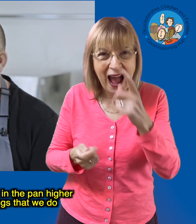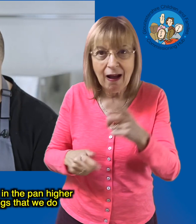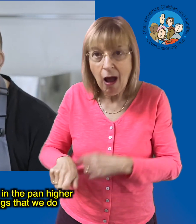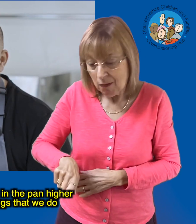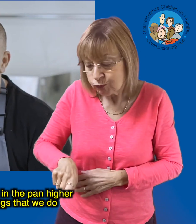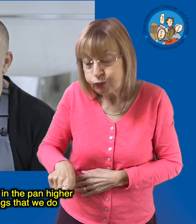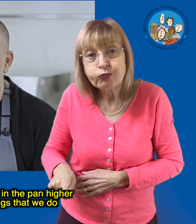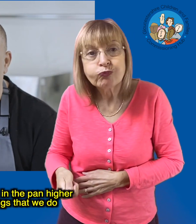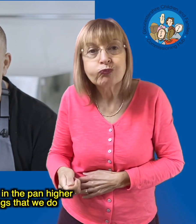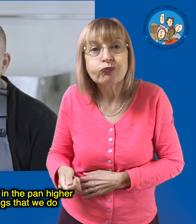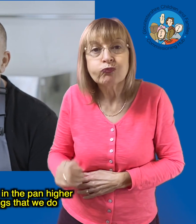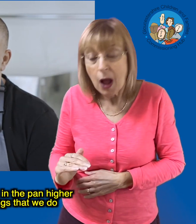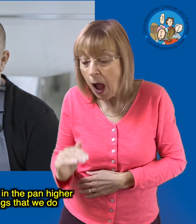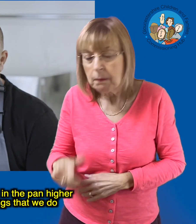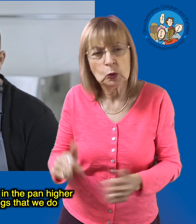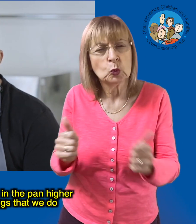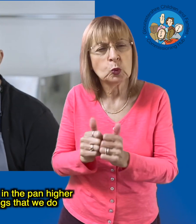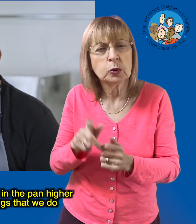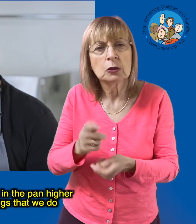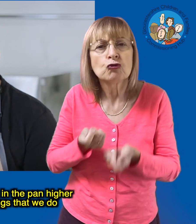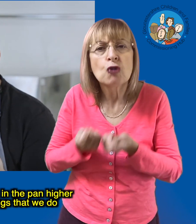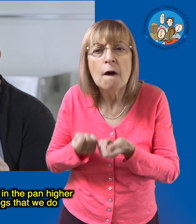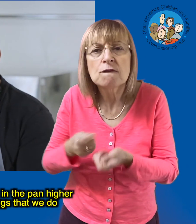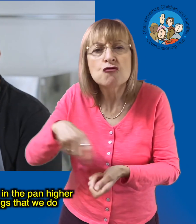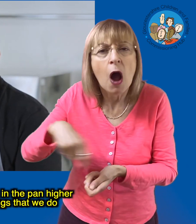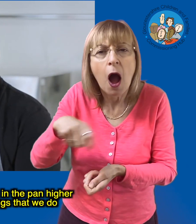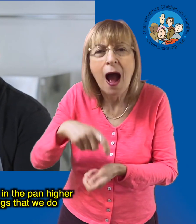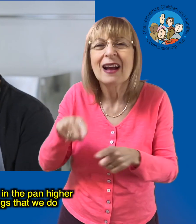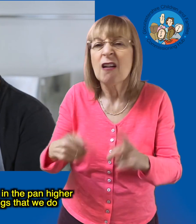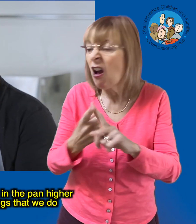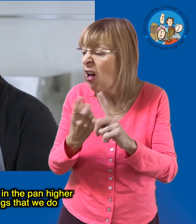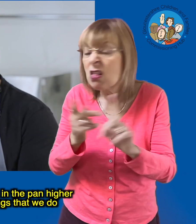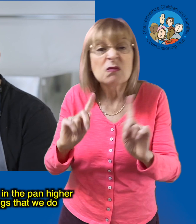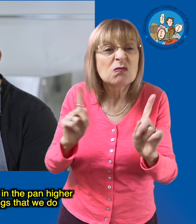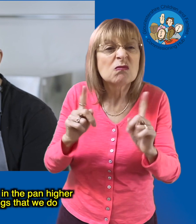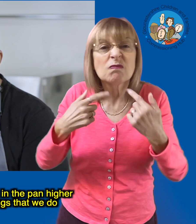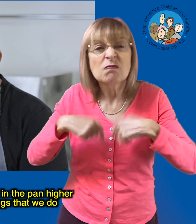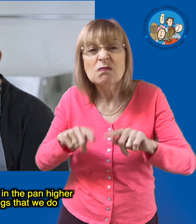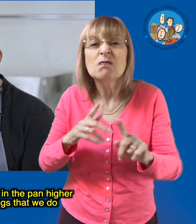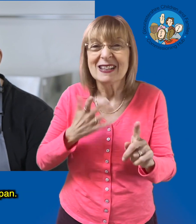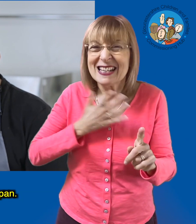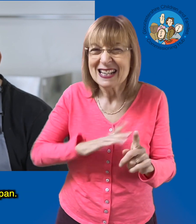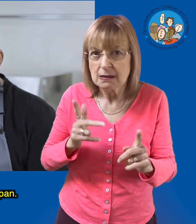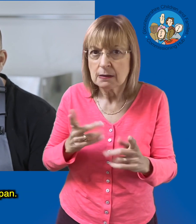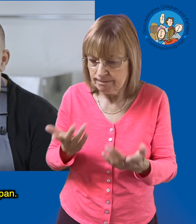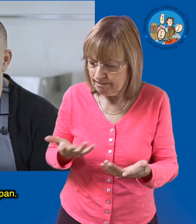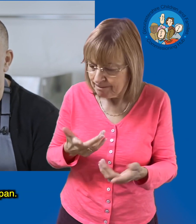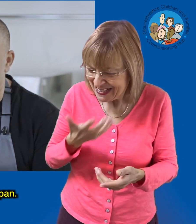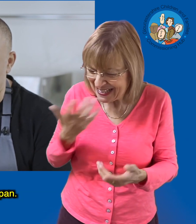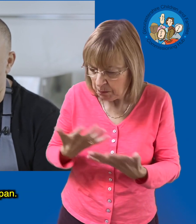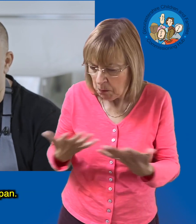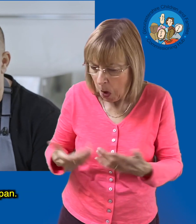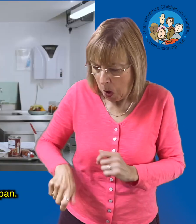the heat in the pan higher, and it's good for stir frying and all the other things that we do where it needs a